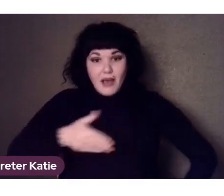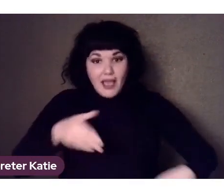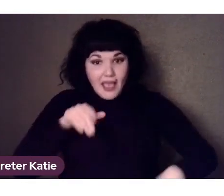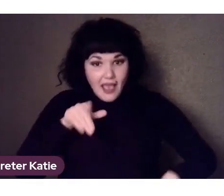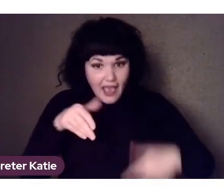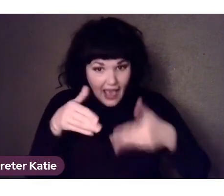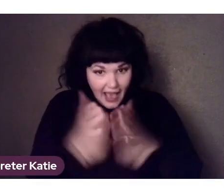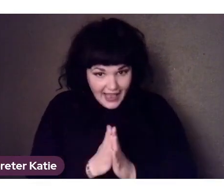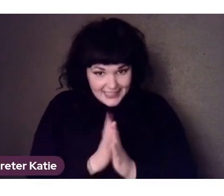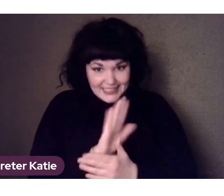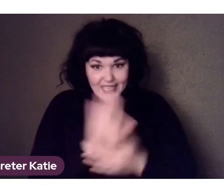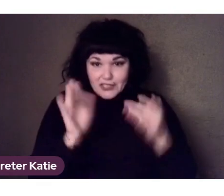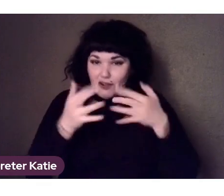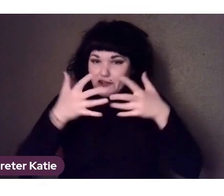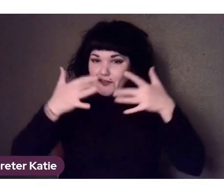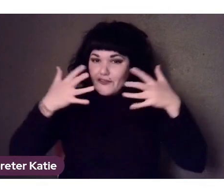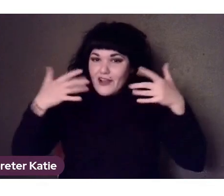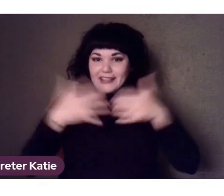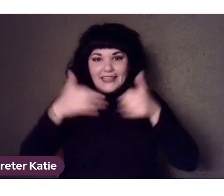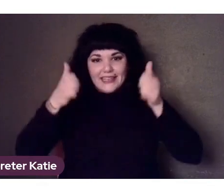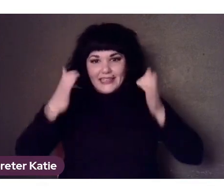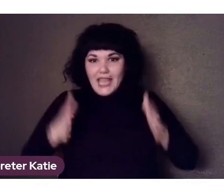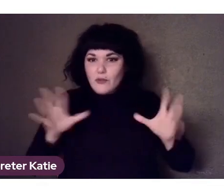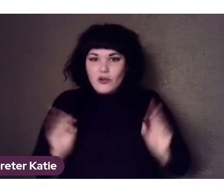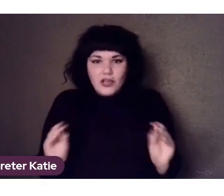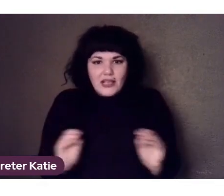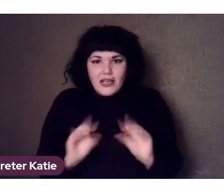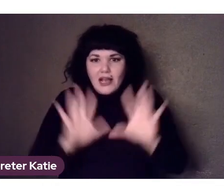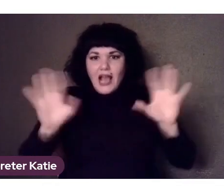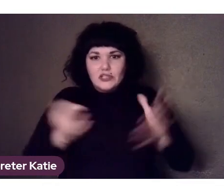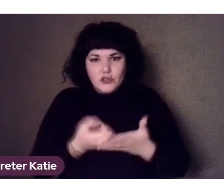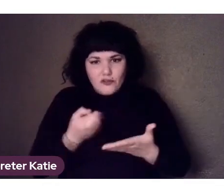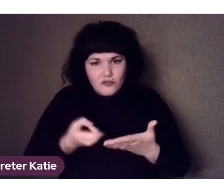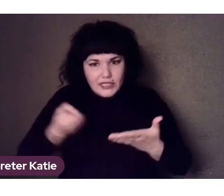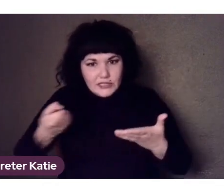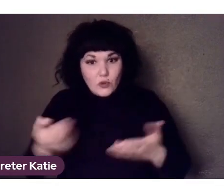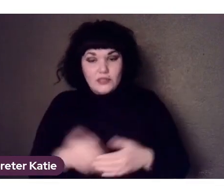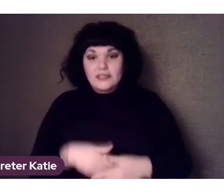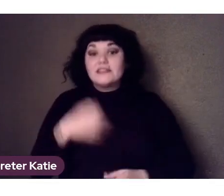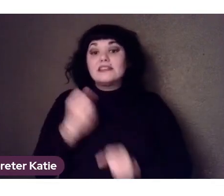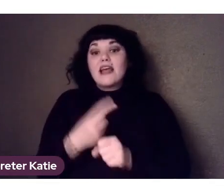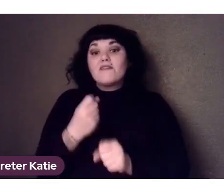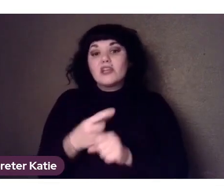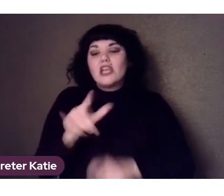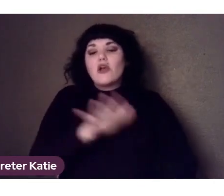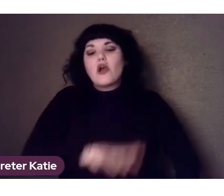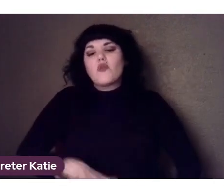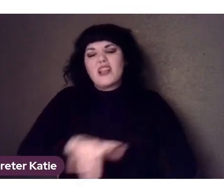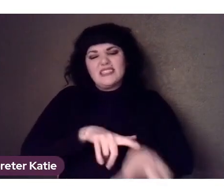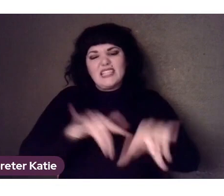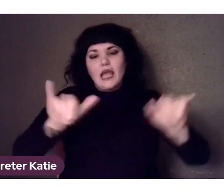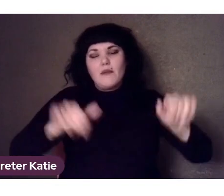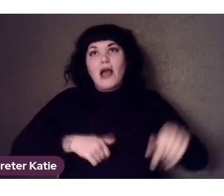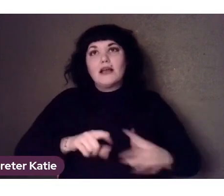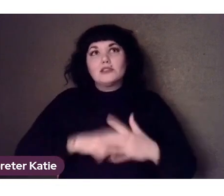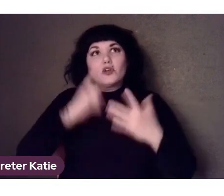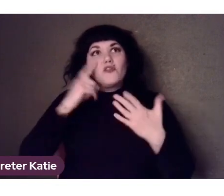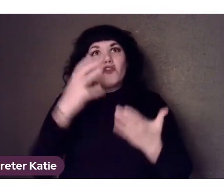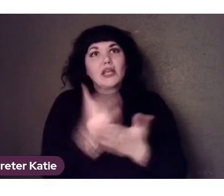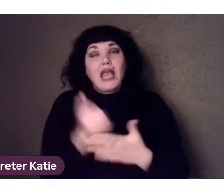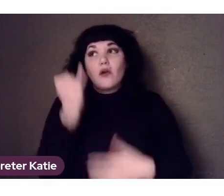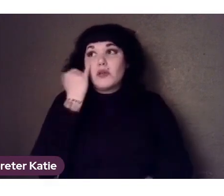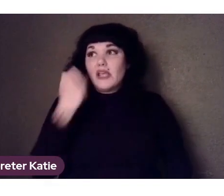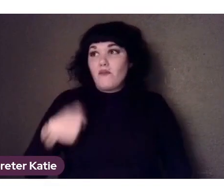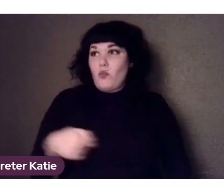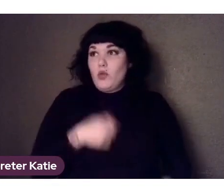friendly neighborhood conjurer of resources. Every year about this time, I start to freak out about whether we'll raise the